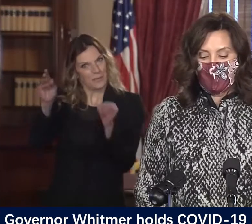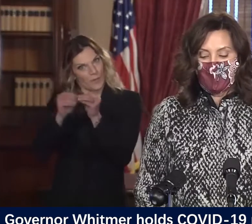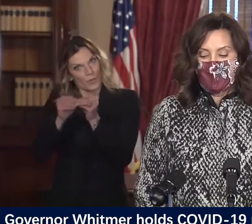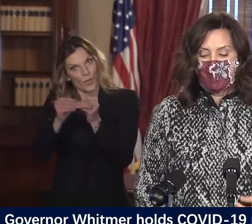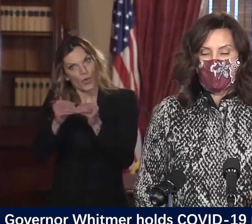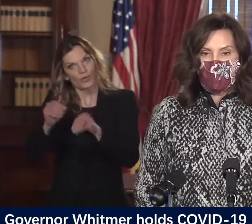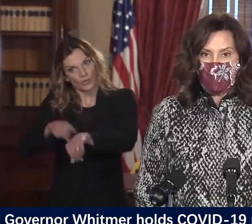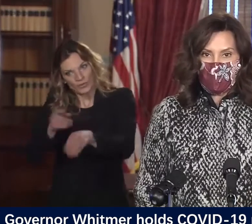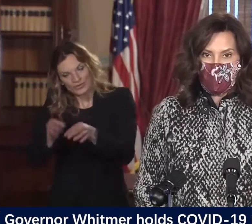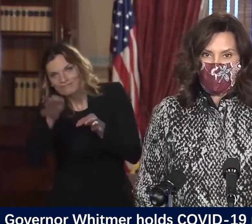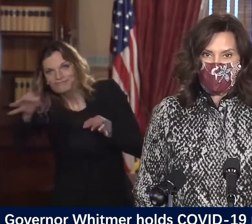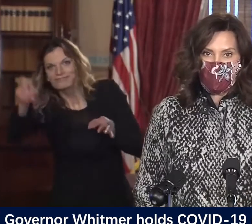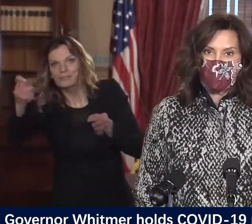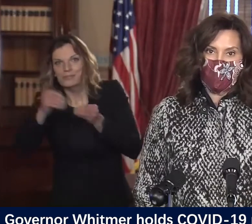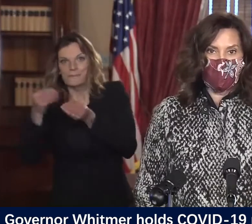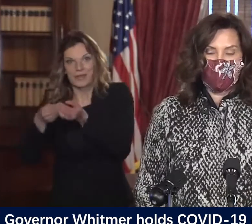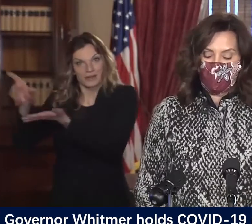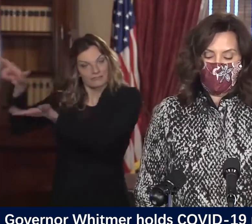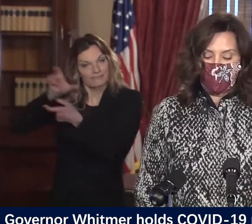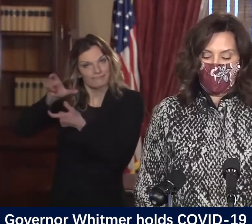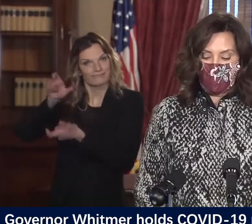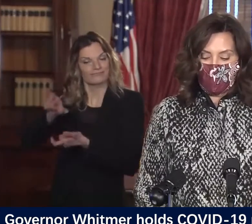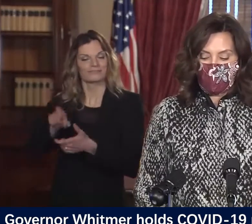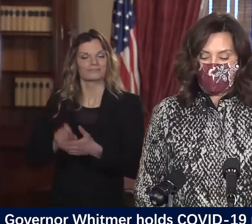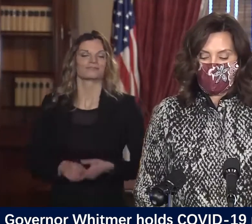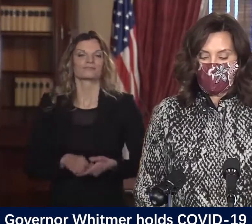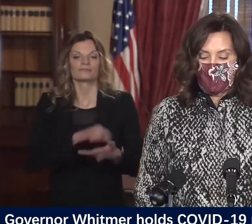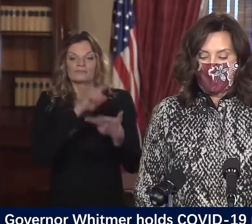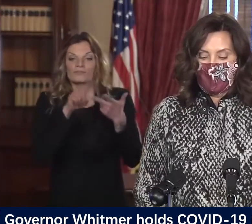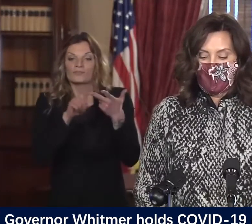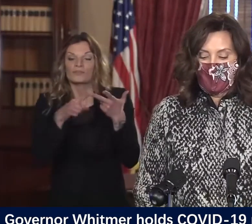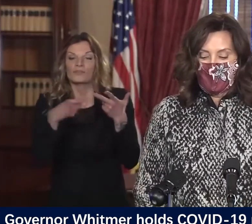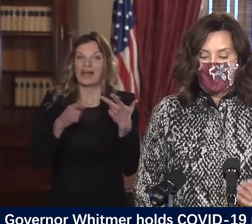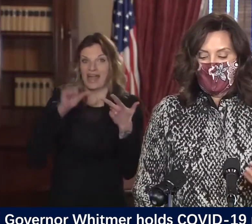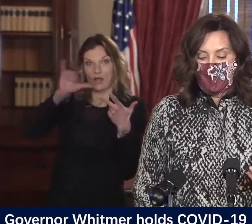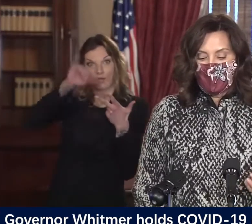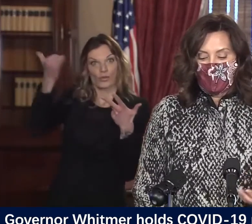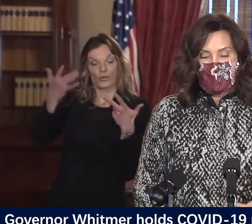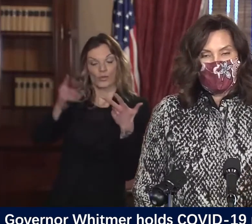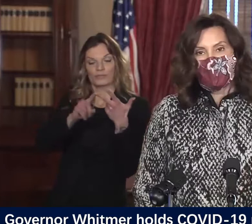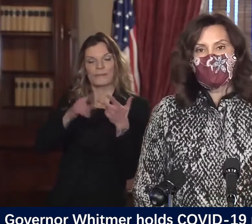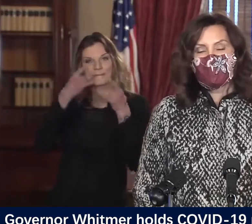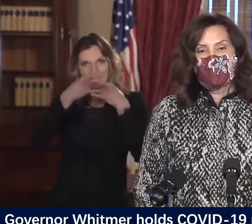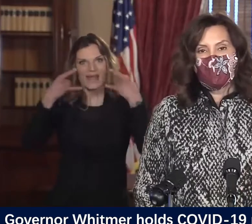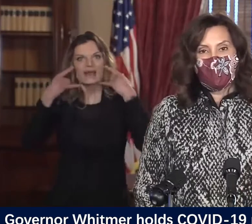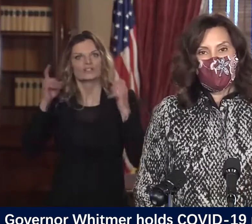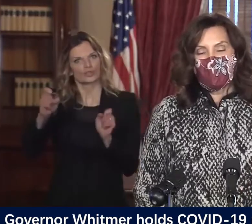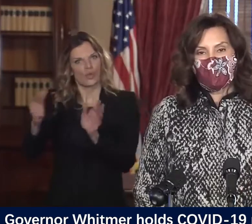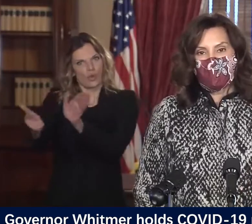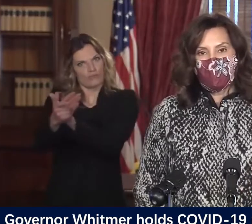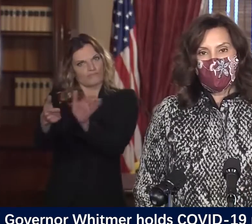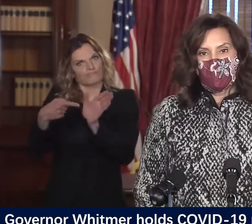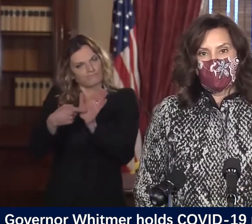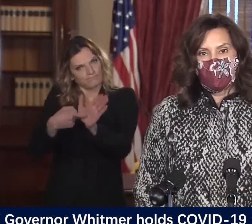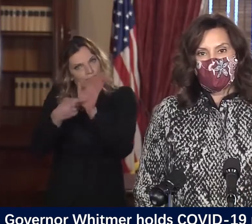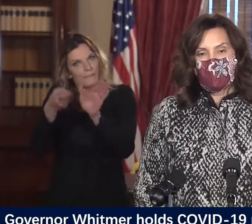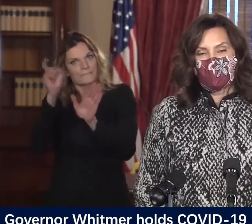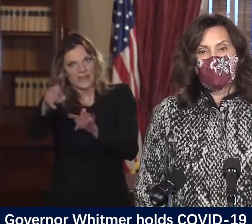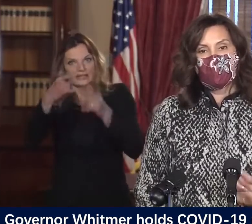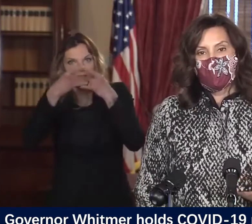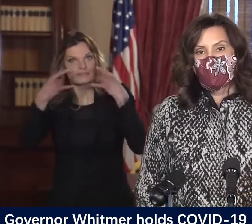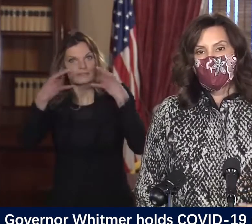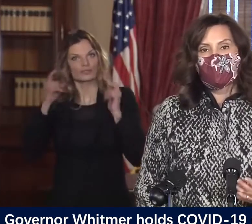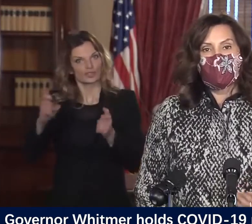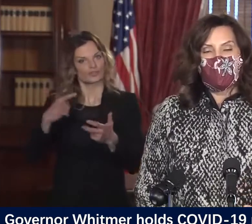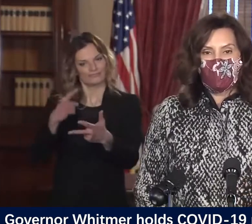health, including bills to require that people wear masks. This has got bipartisan support in the